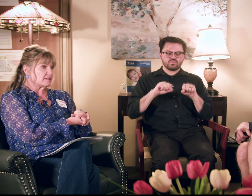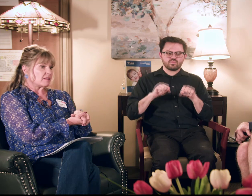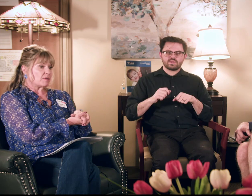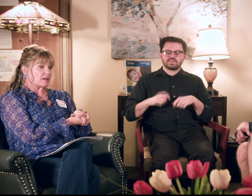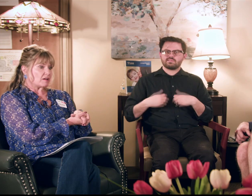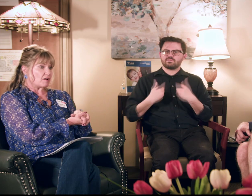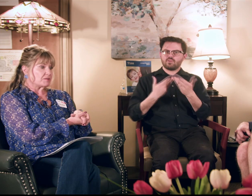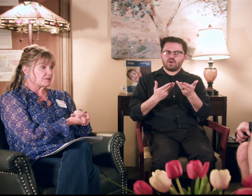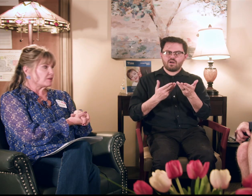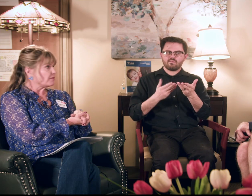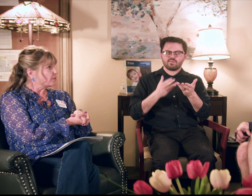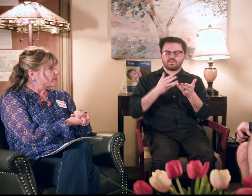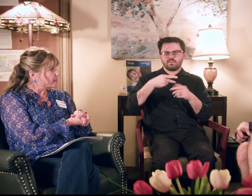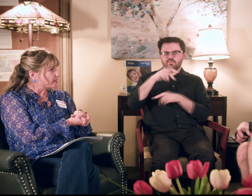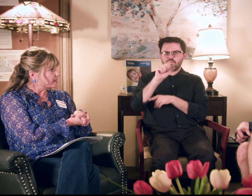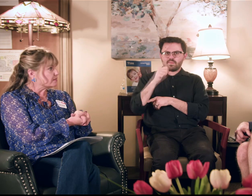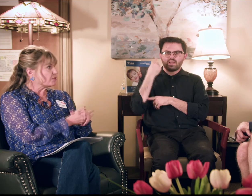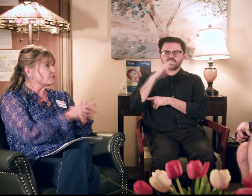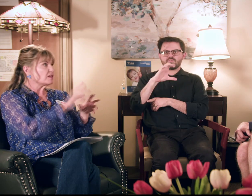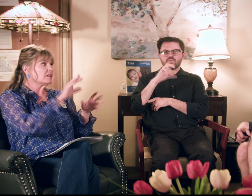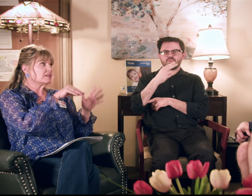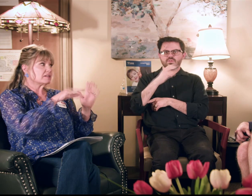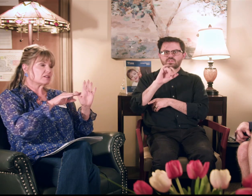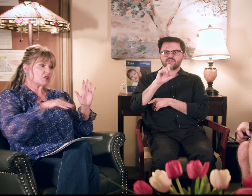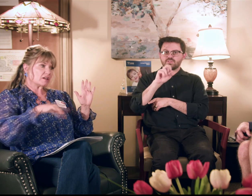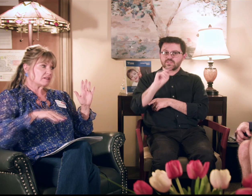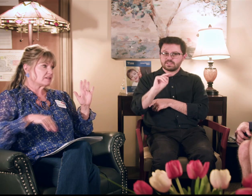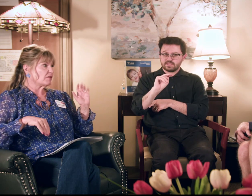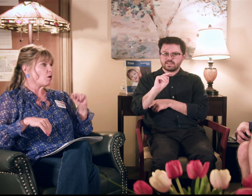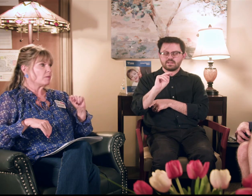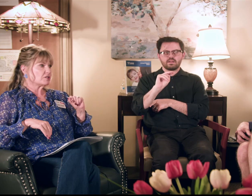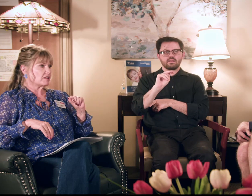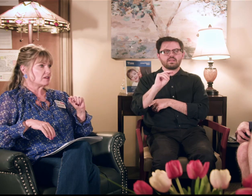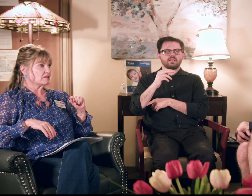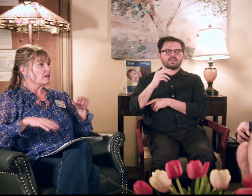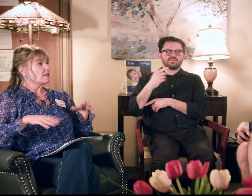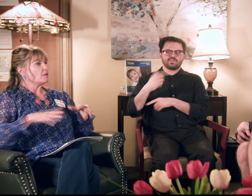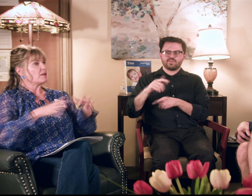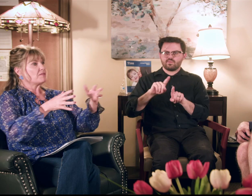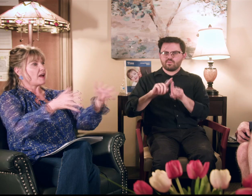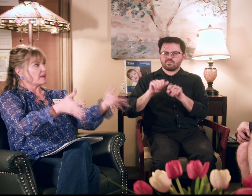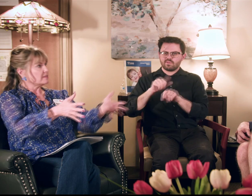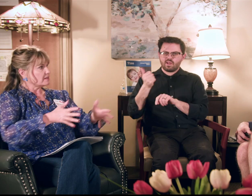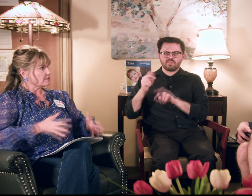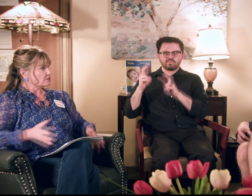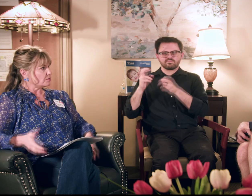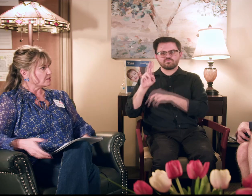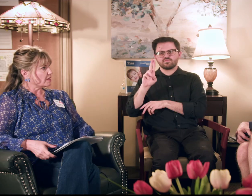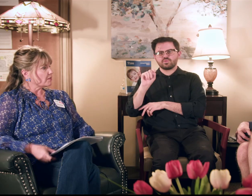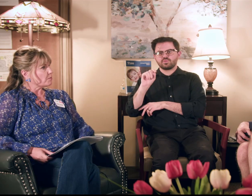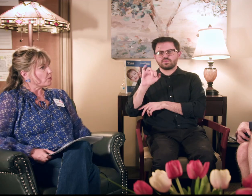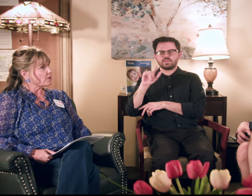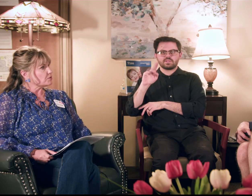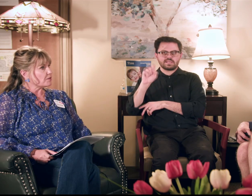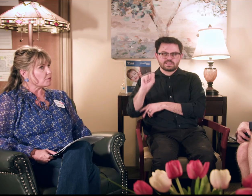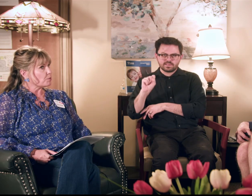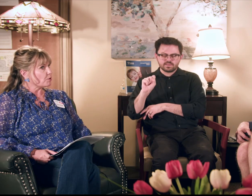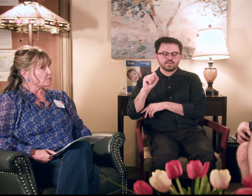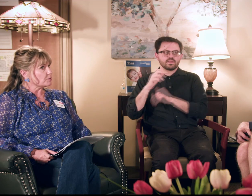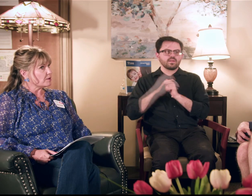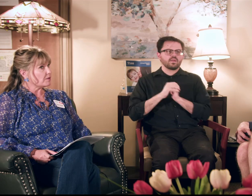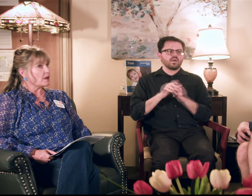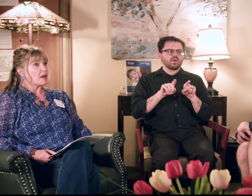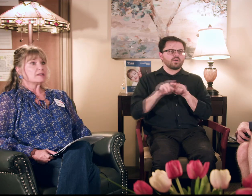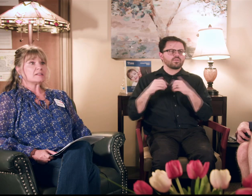discounted passes, and then we can also give utilities. So there's a checklist of a whole bunch of things that we have access to give them. We also